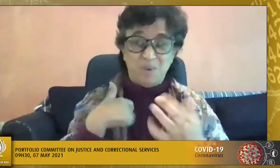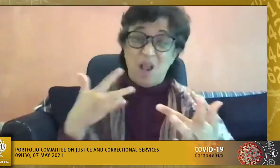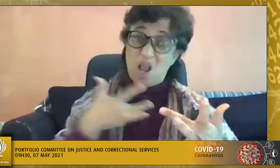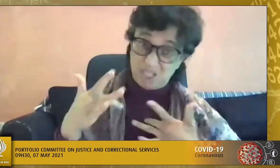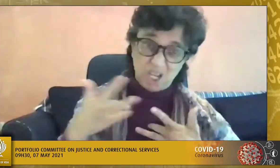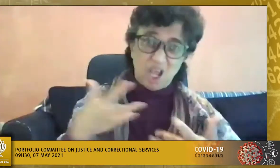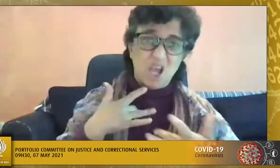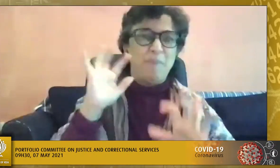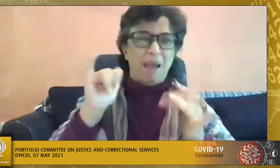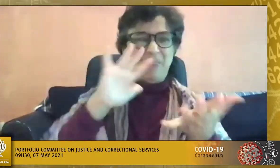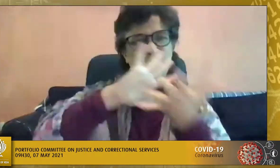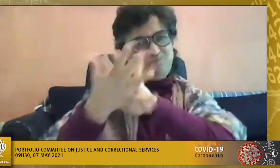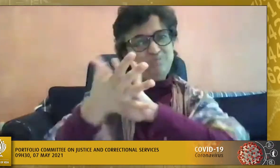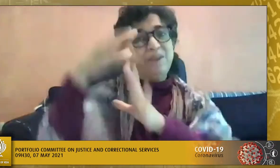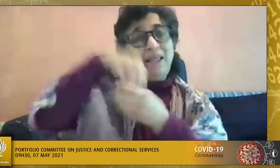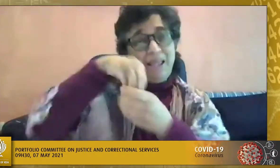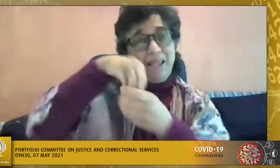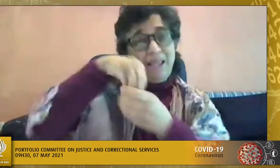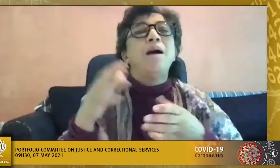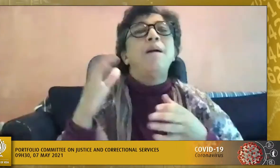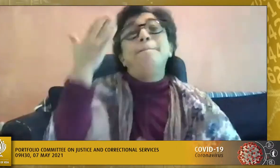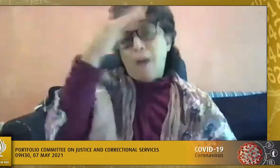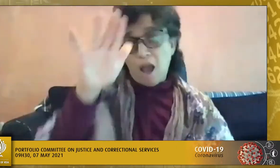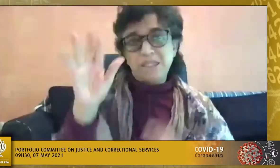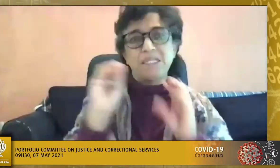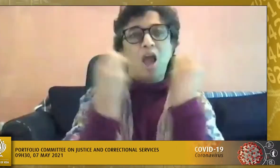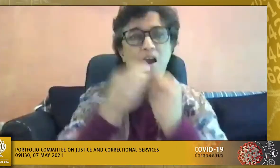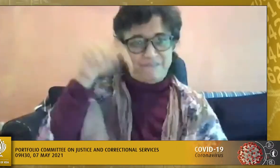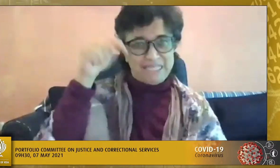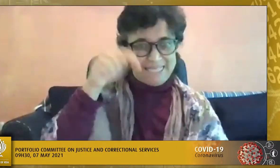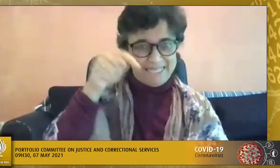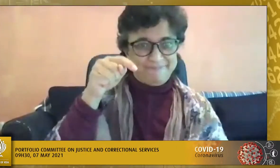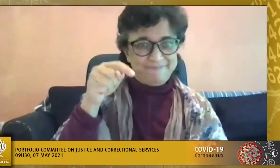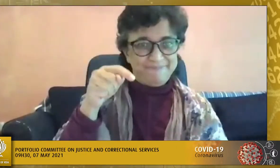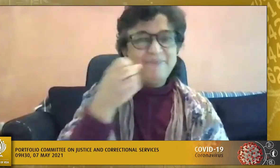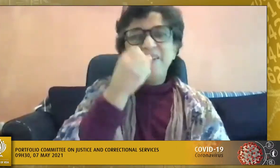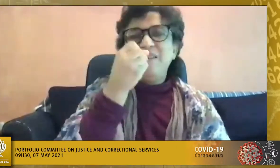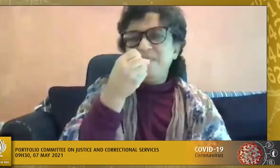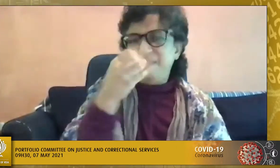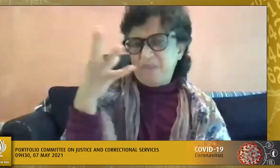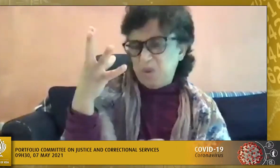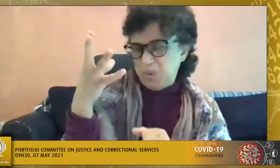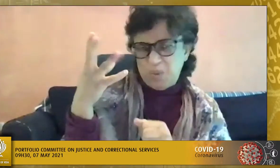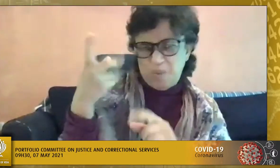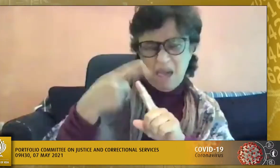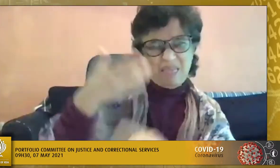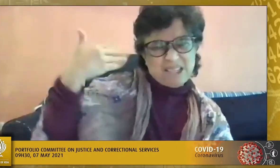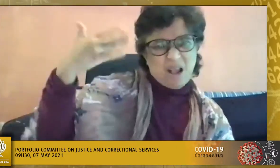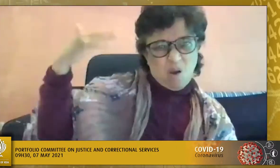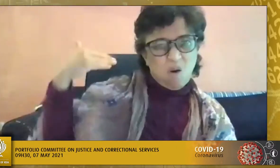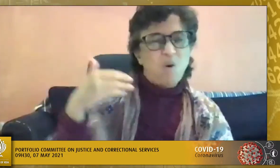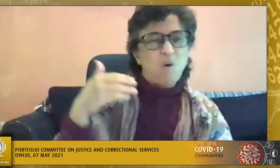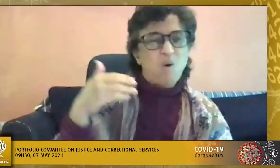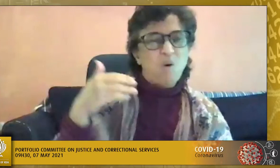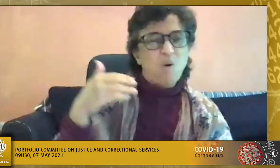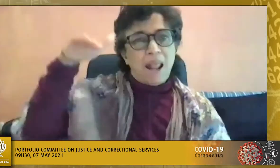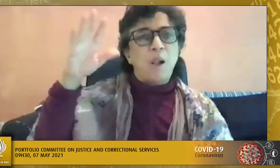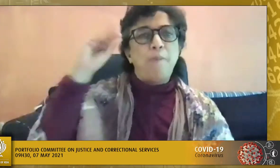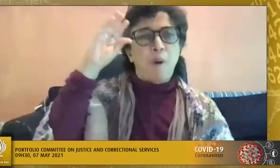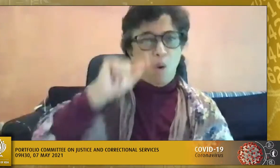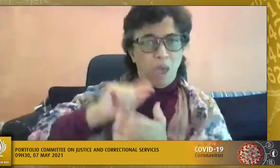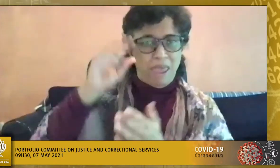the mentioned the concerns with the Master's office um and the problems of the Master's